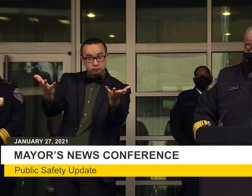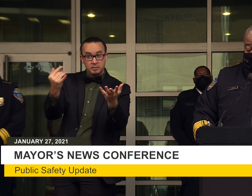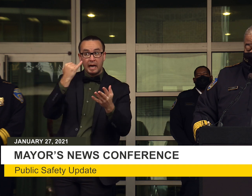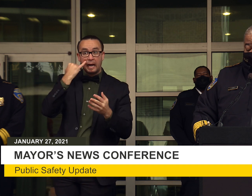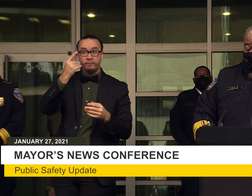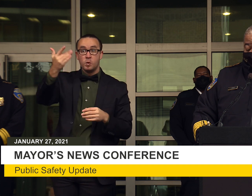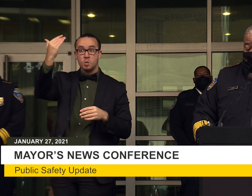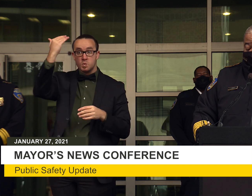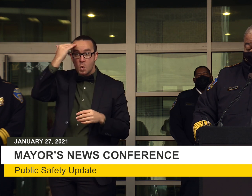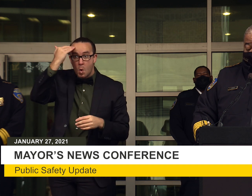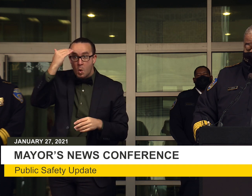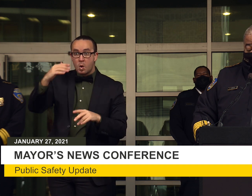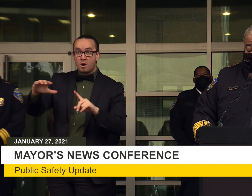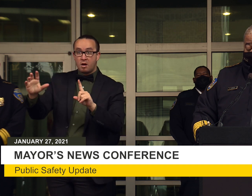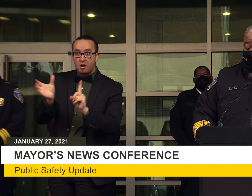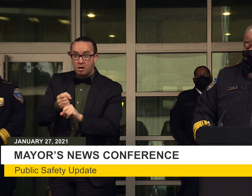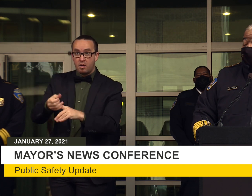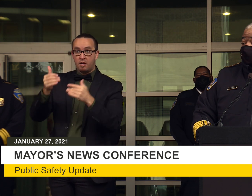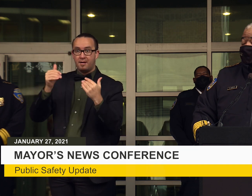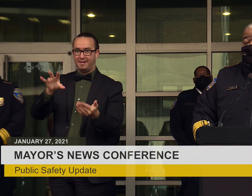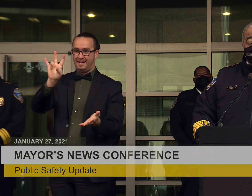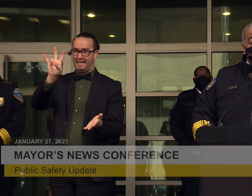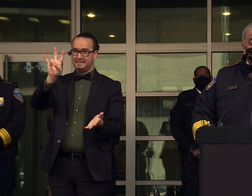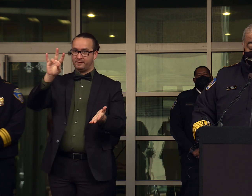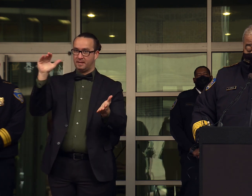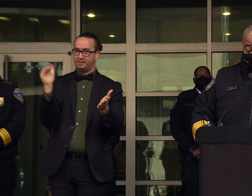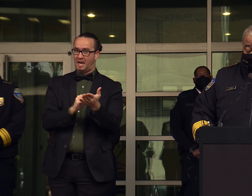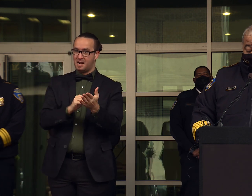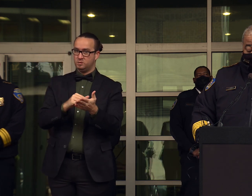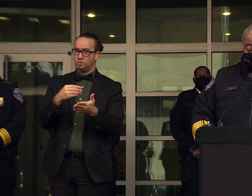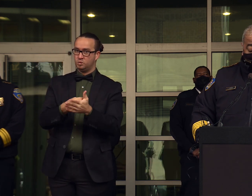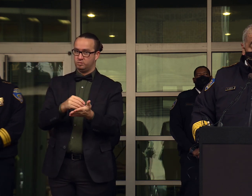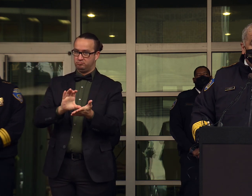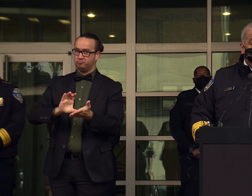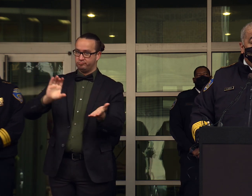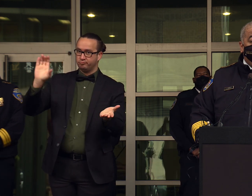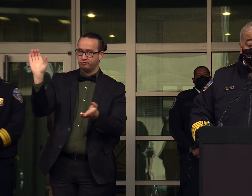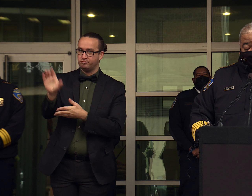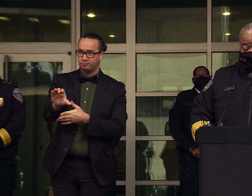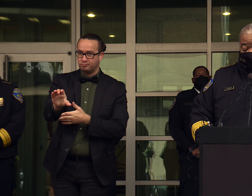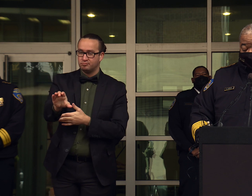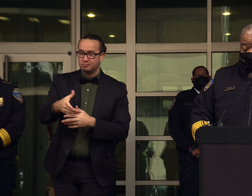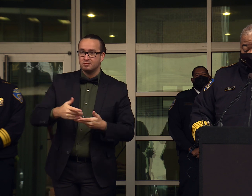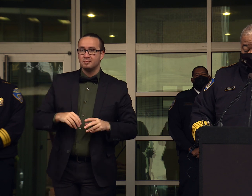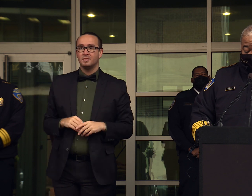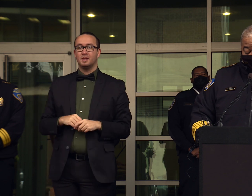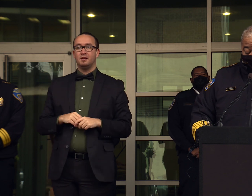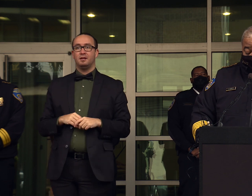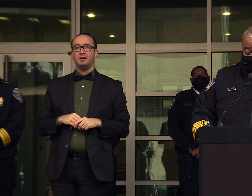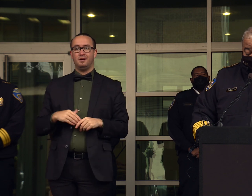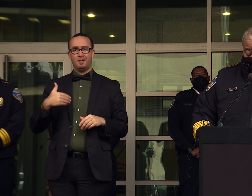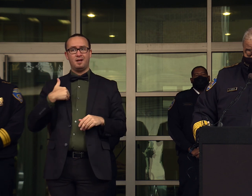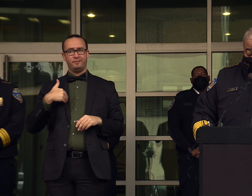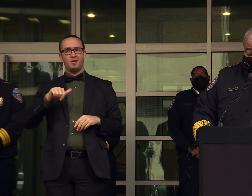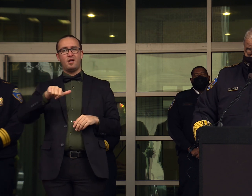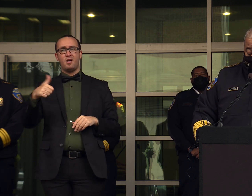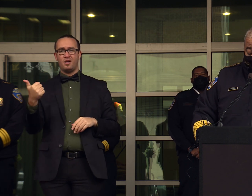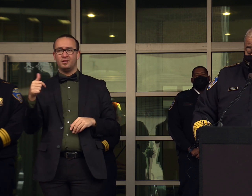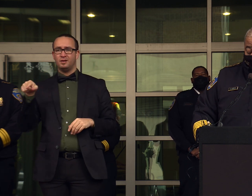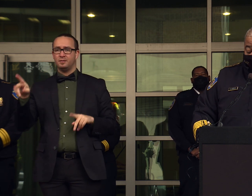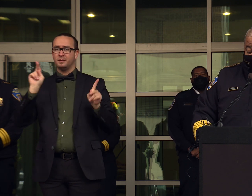Wright and 36-year-old Cherie Armstead, who were killed while sitting in their vehicle, and there's a $4,000 reward in this